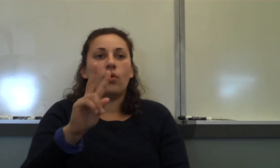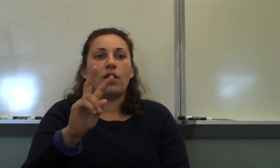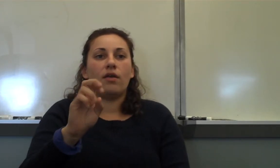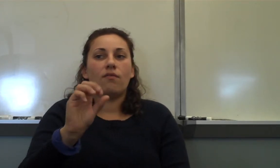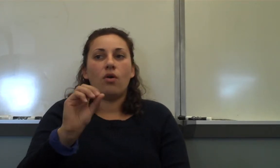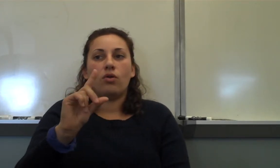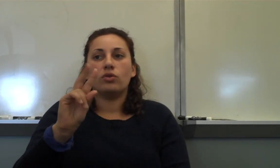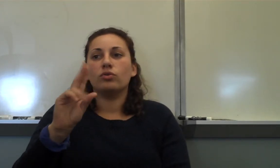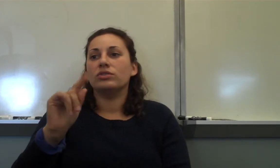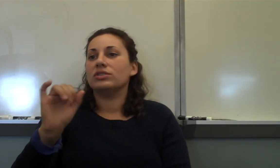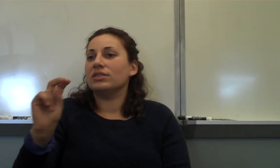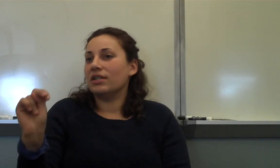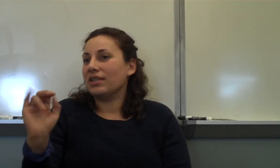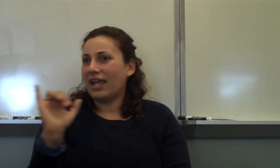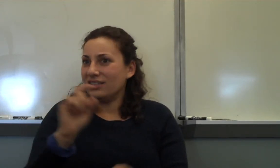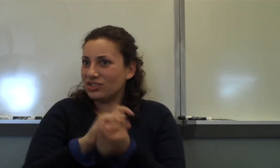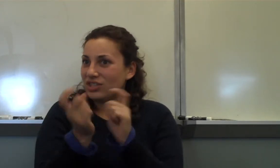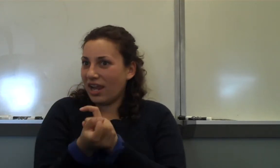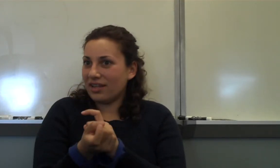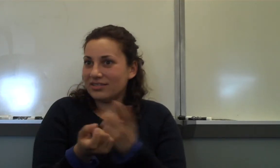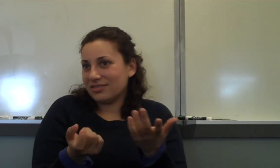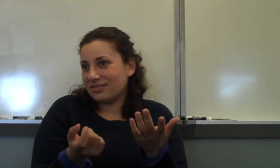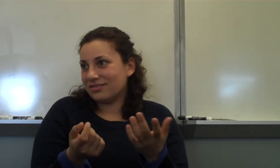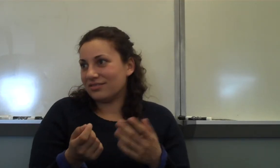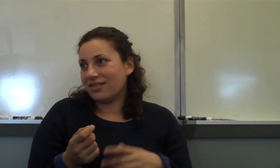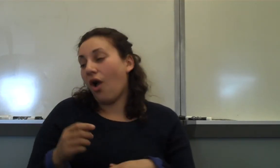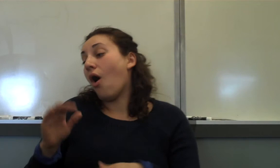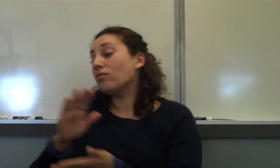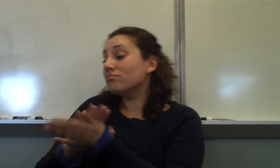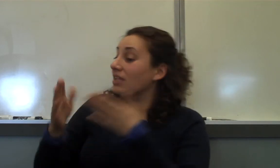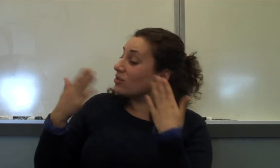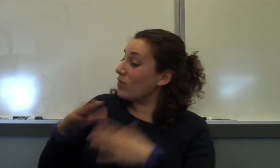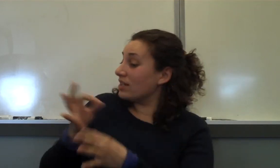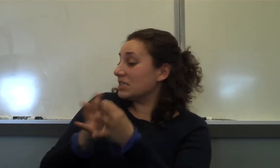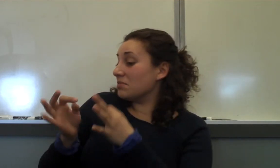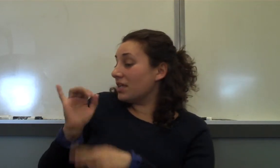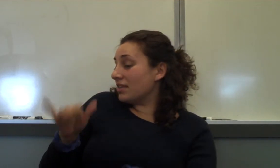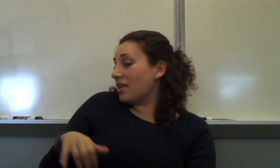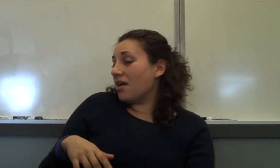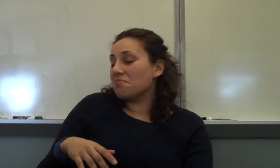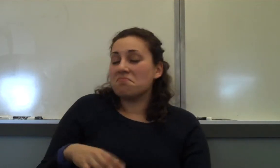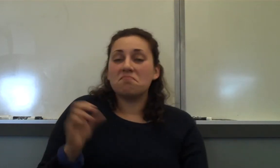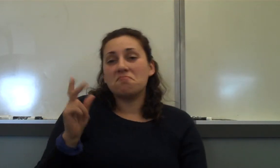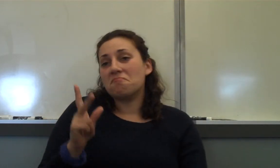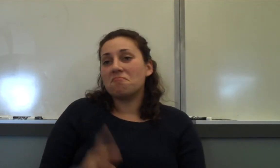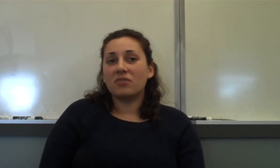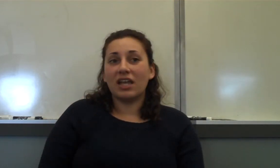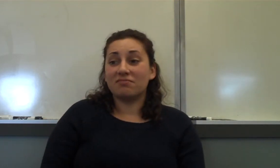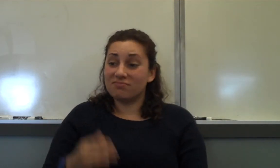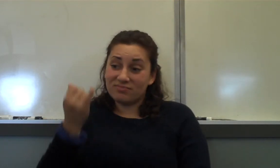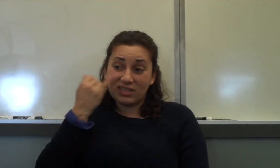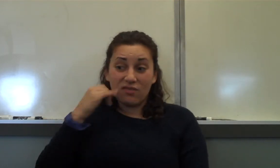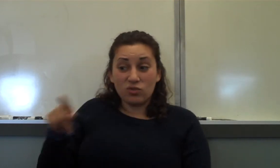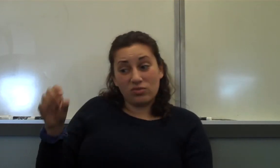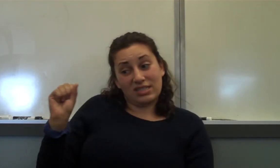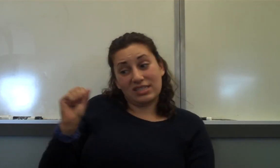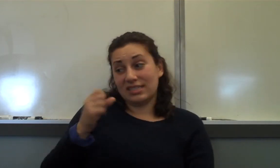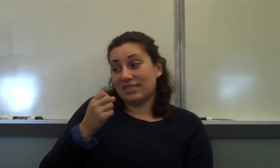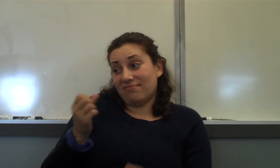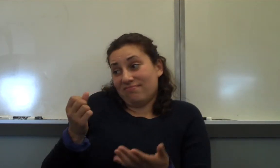that's a nice way of justifying it. That's a big Some people thought All right, the you say Vinci so. painter himself had Mona. All right, here